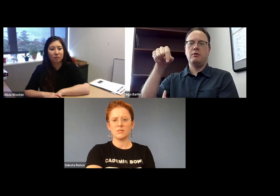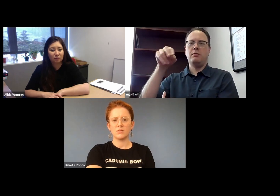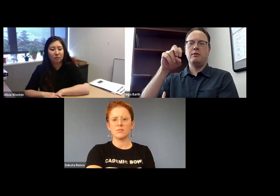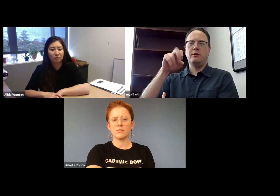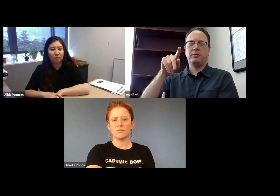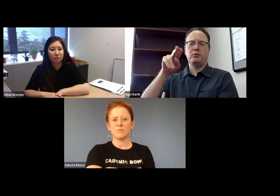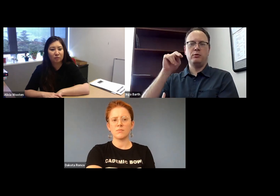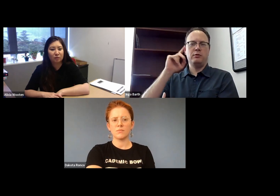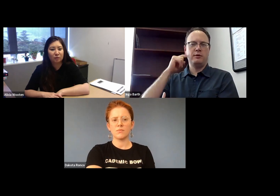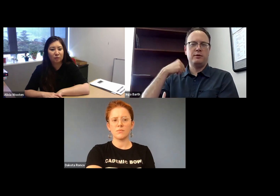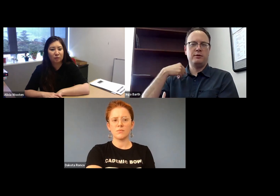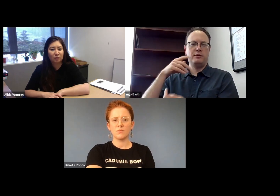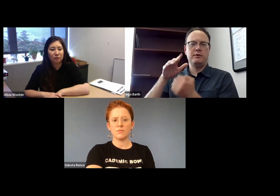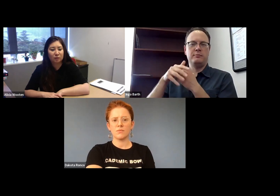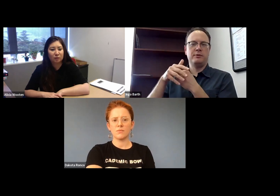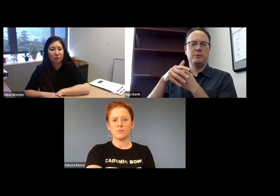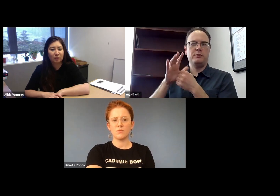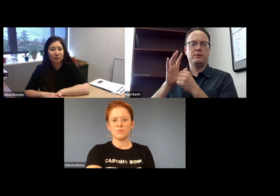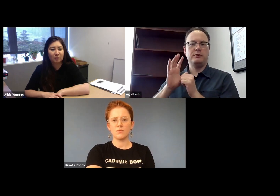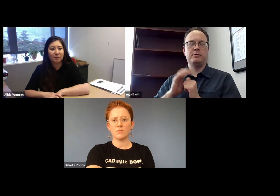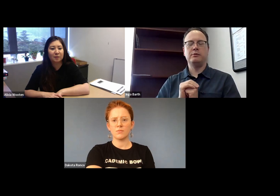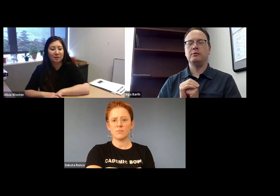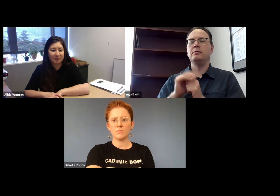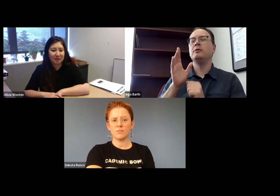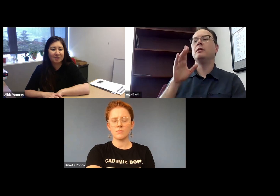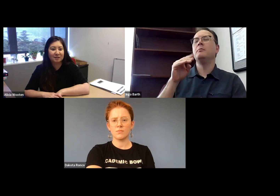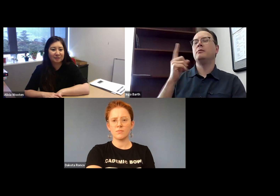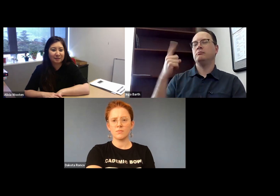Right, like it would be rotated almost around.